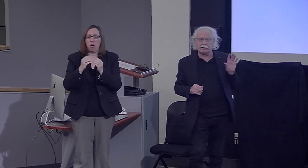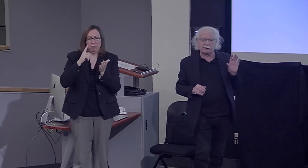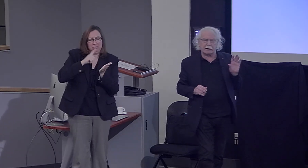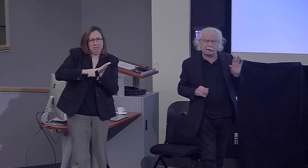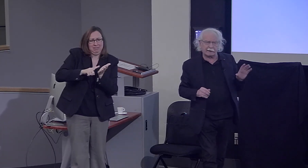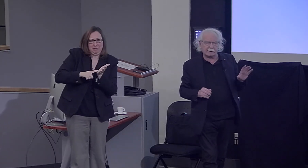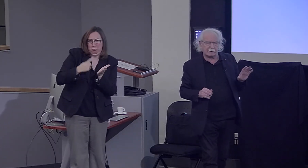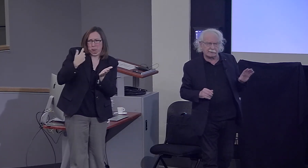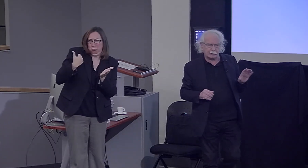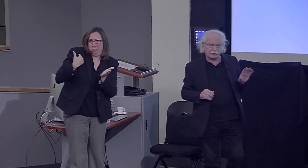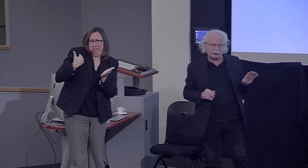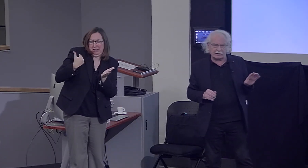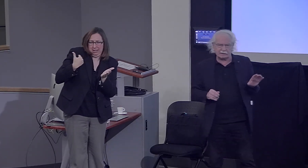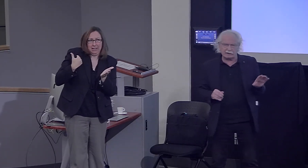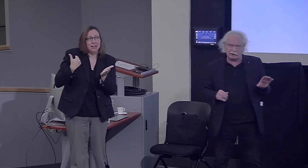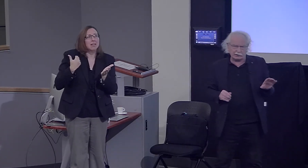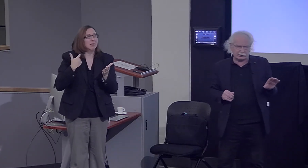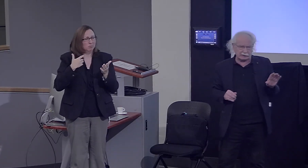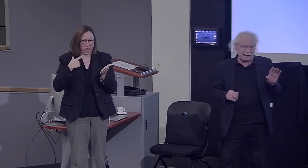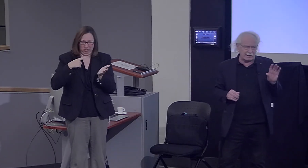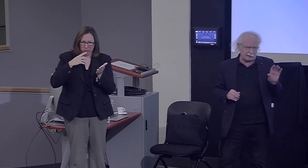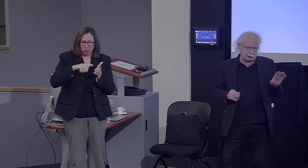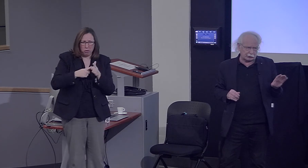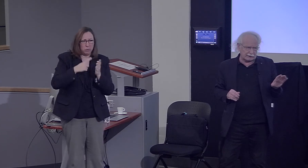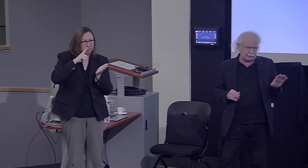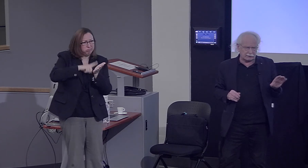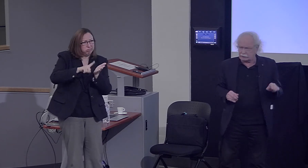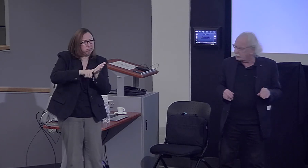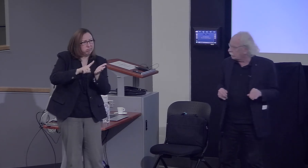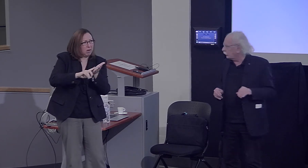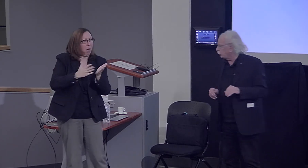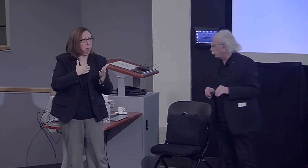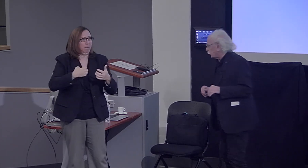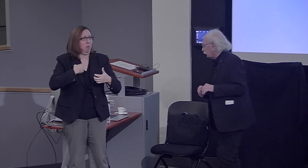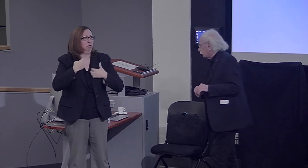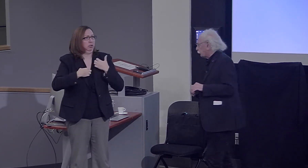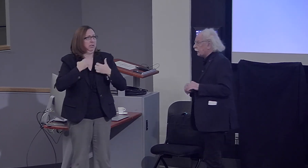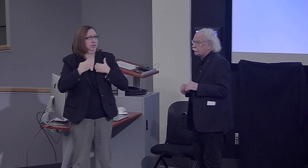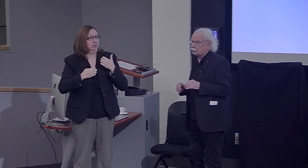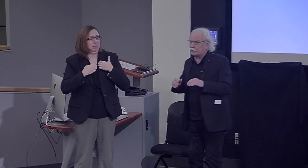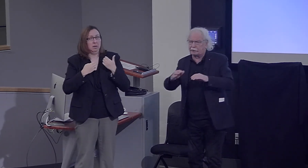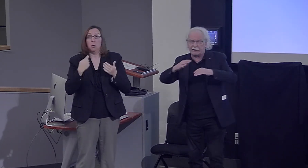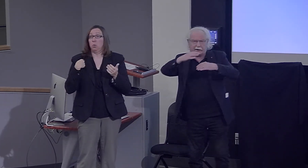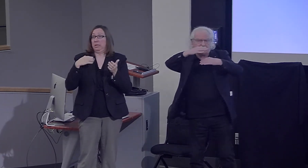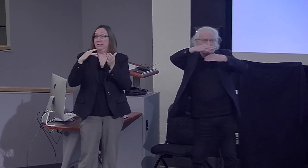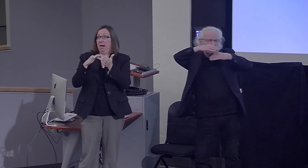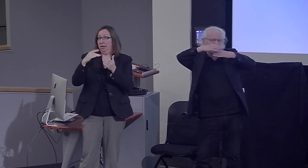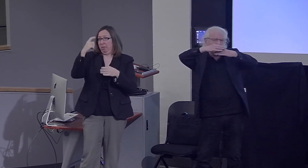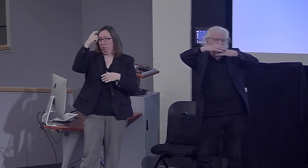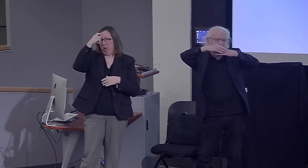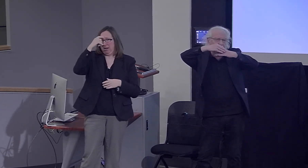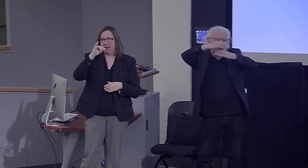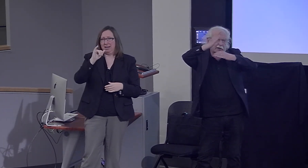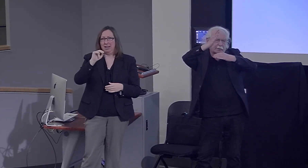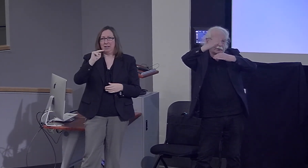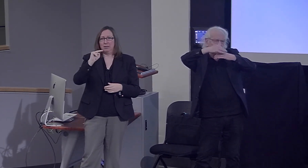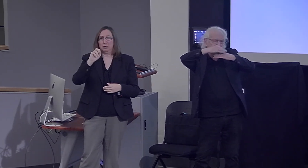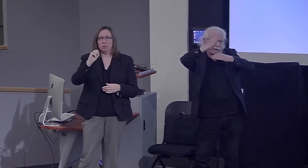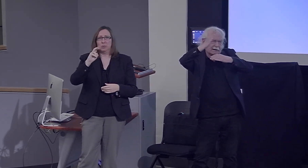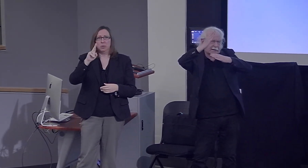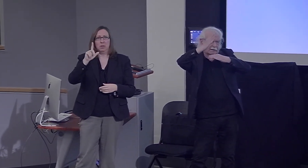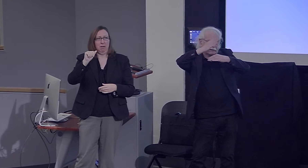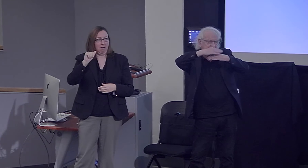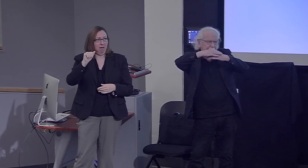And the area that we studied is the insula. Insula is a part of the brain which is hidden